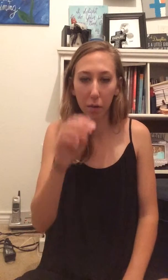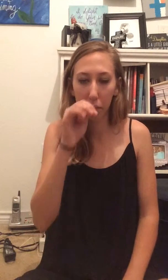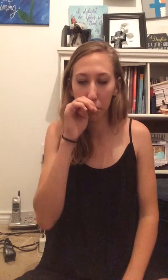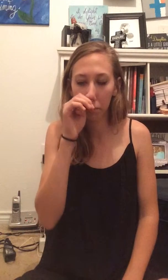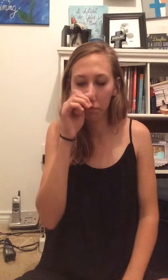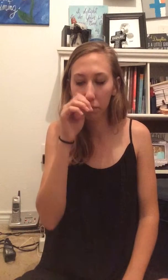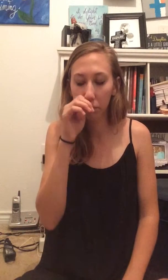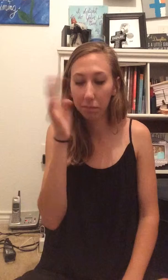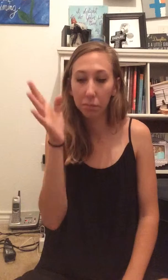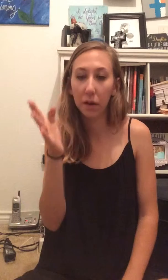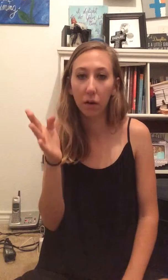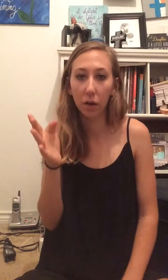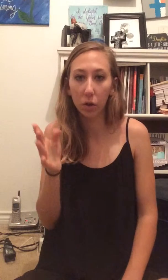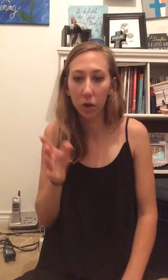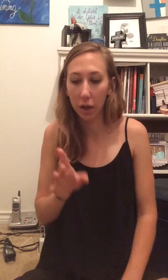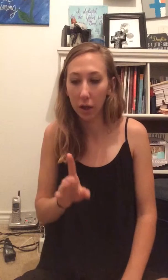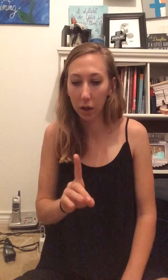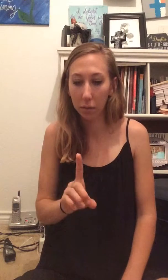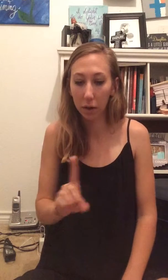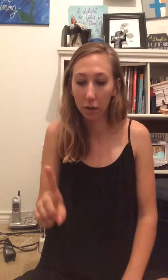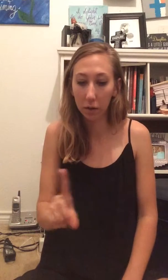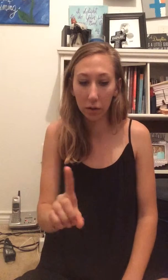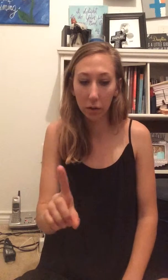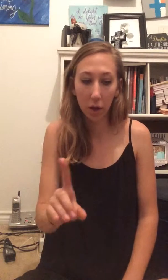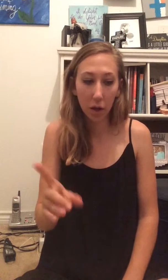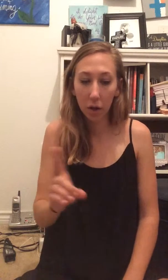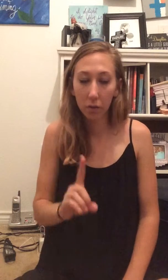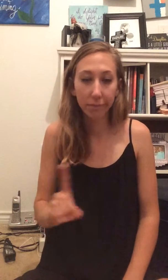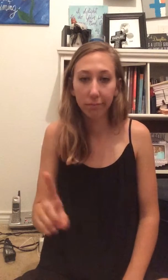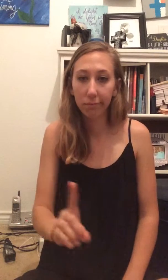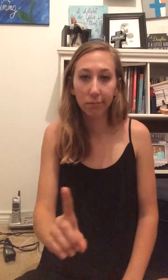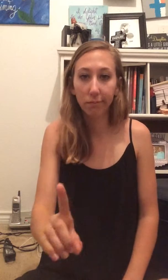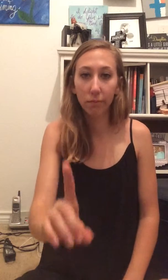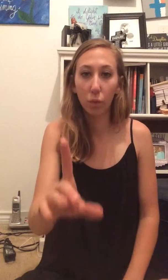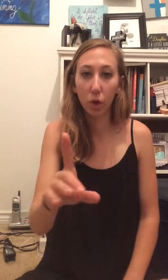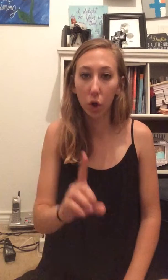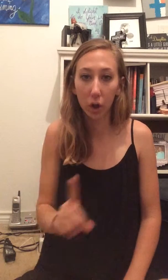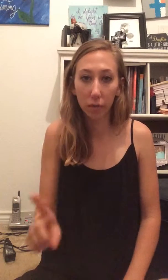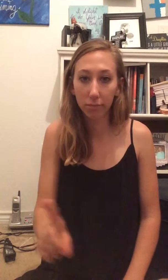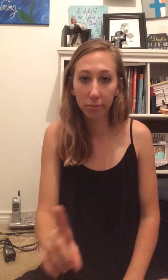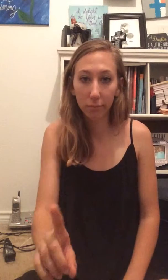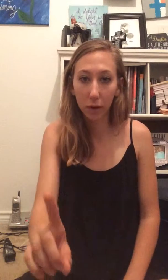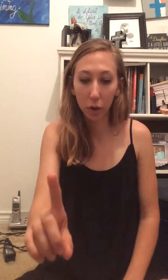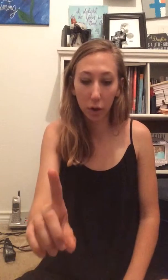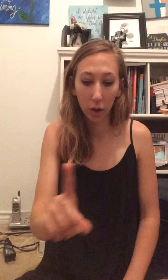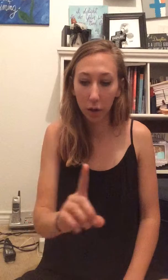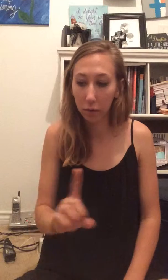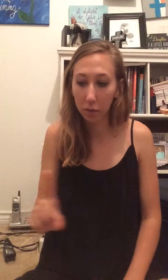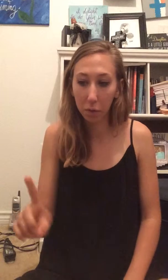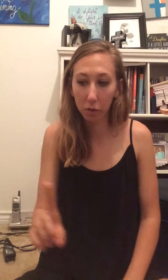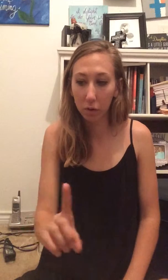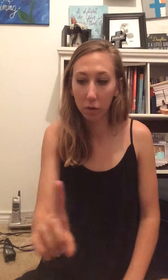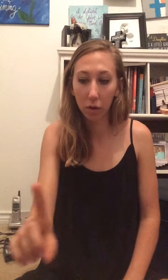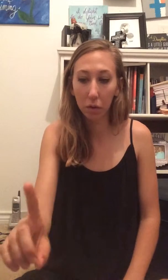Um, but they'll understand it. I mean, that doesn't, wondering. They're, they're, this person's going